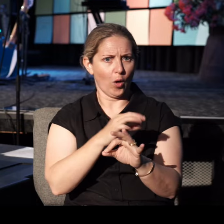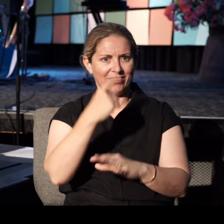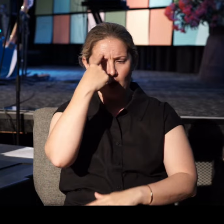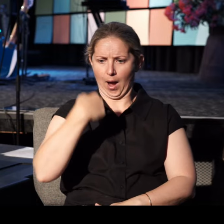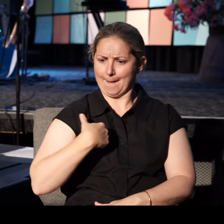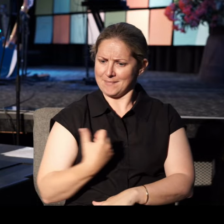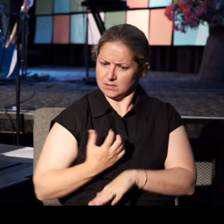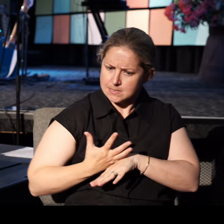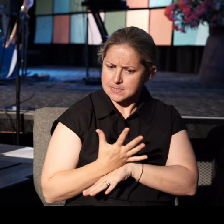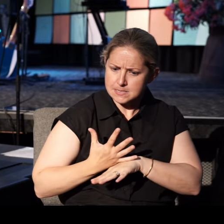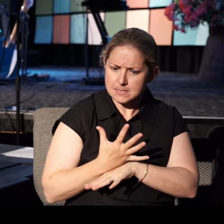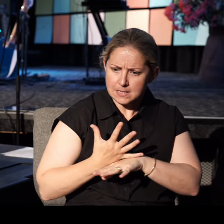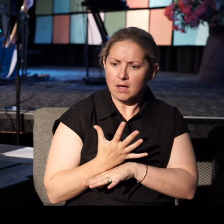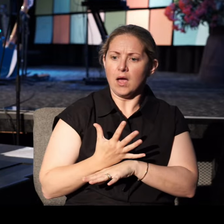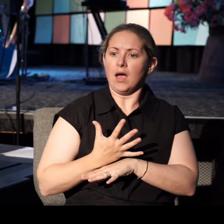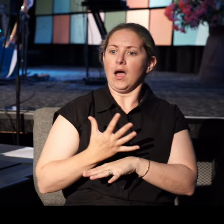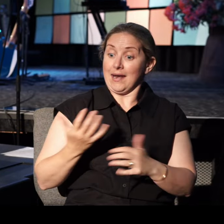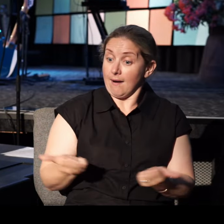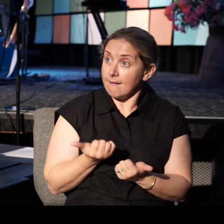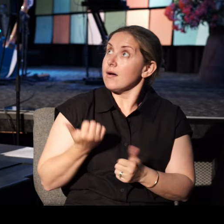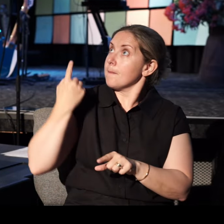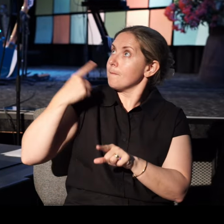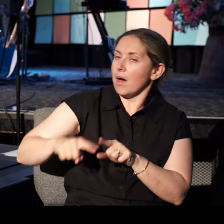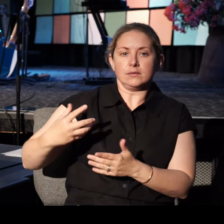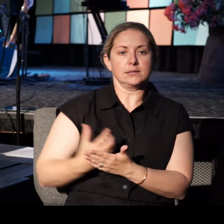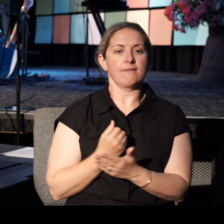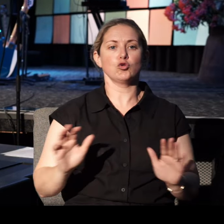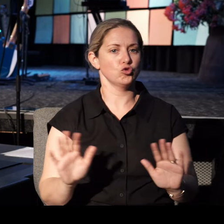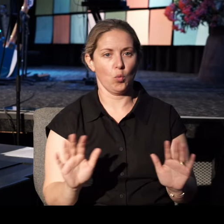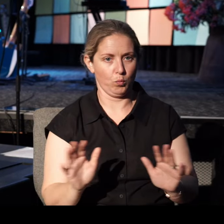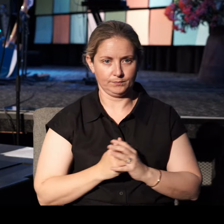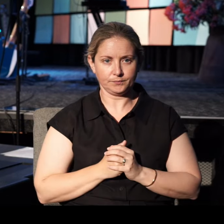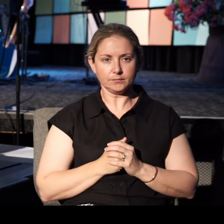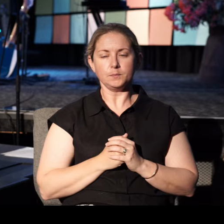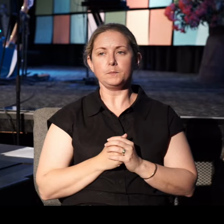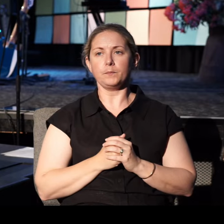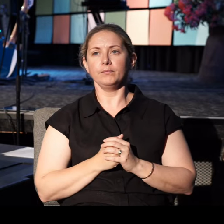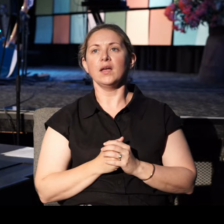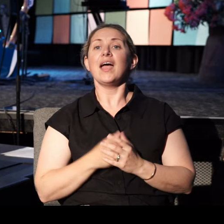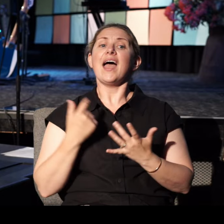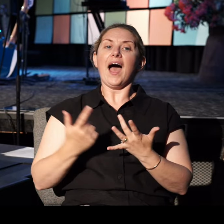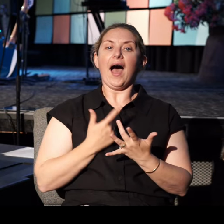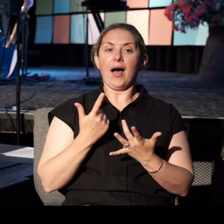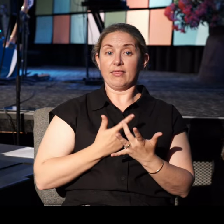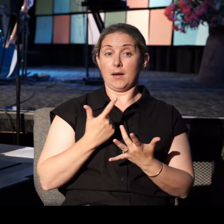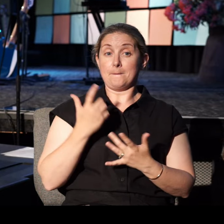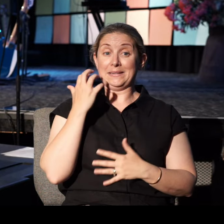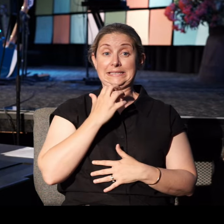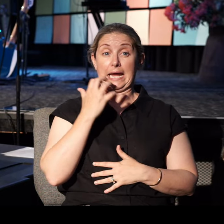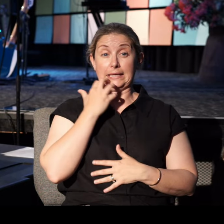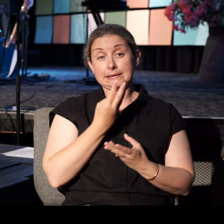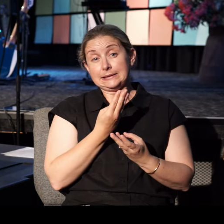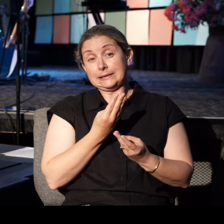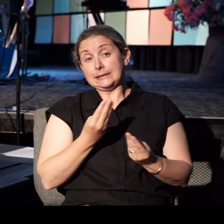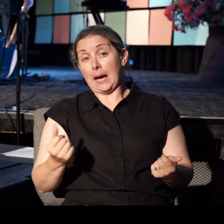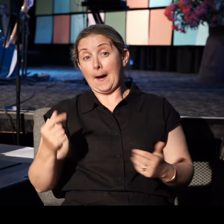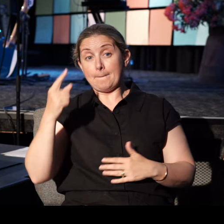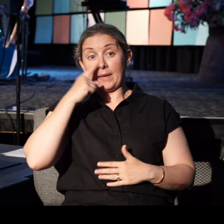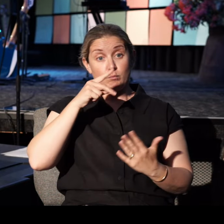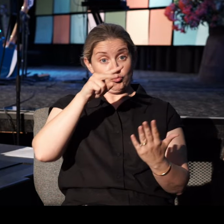by works. He's not. But the other way this can be misunderstood is to imagine